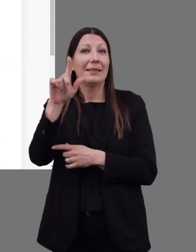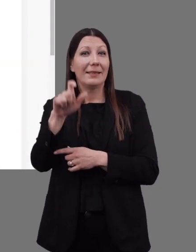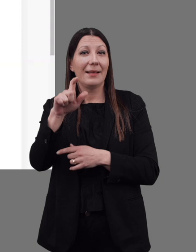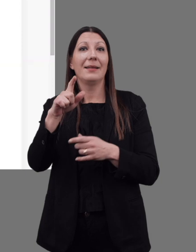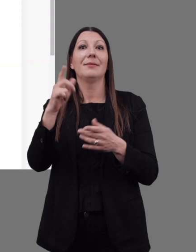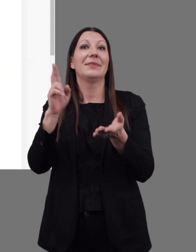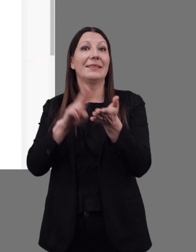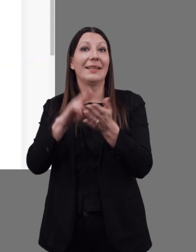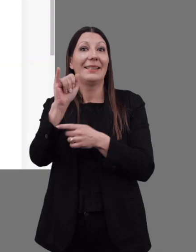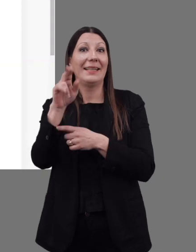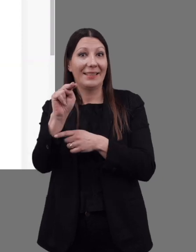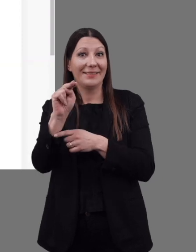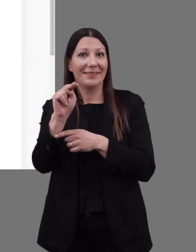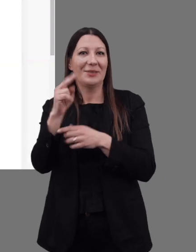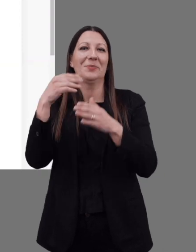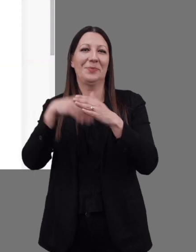button.